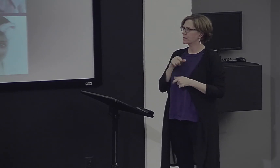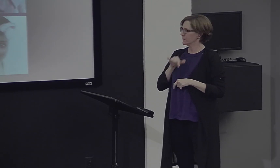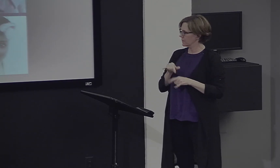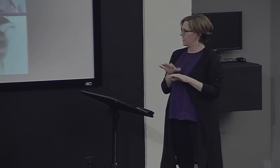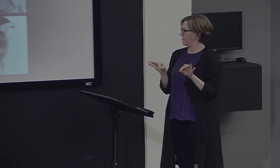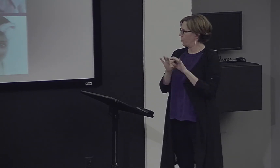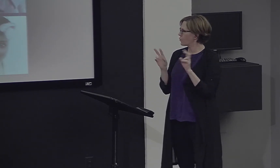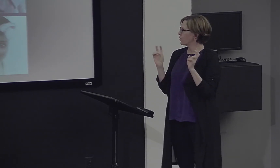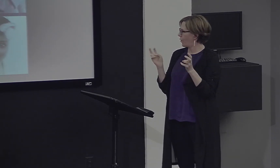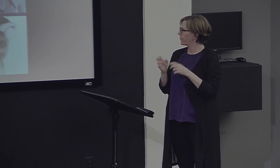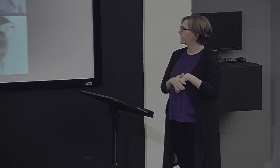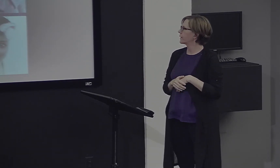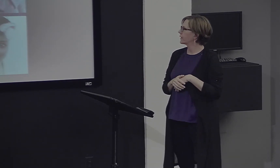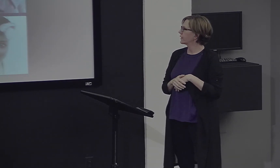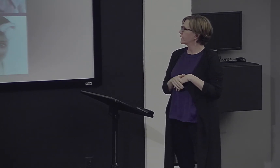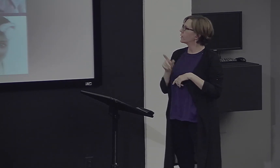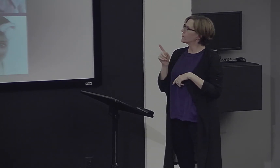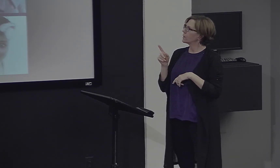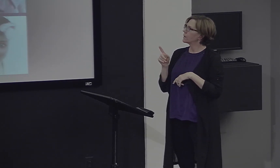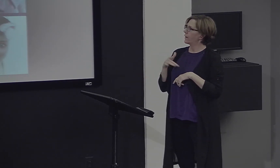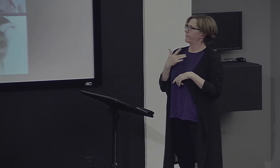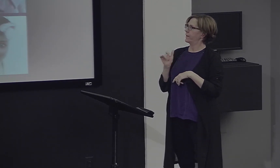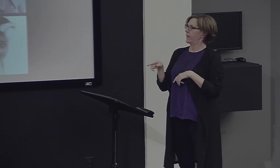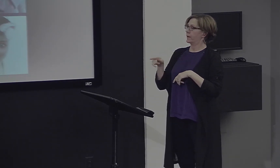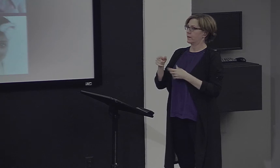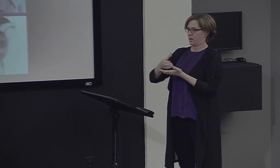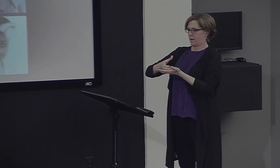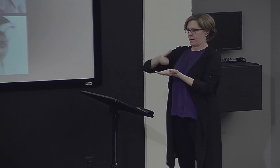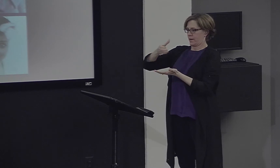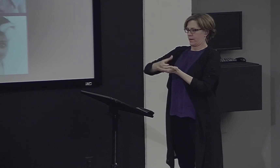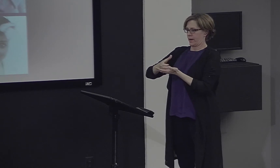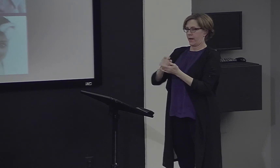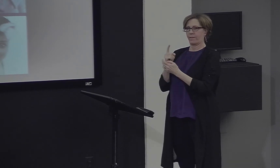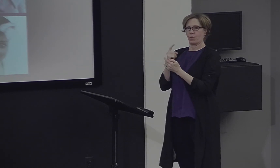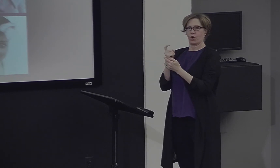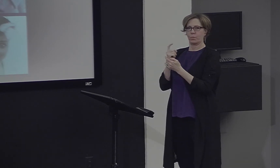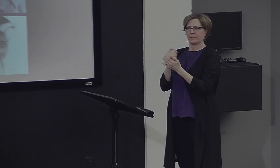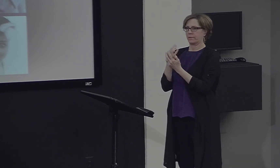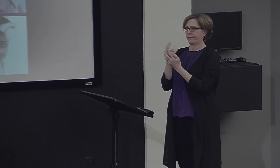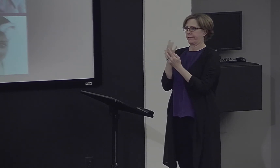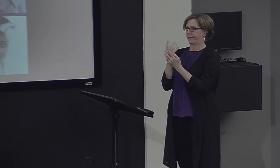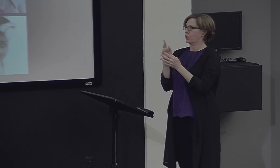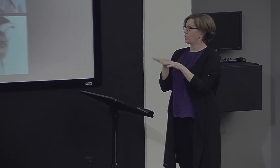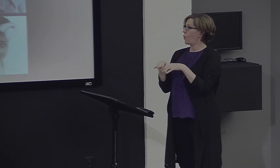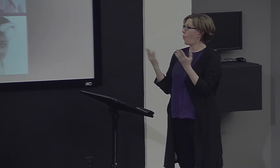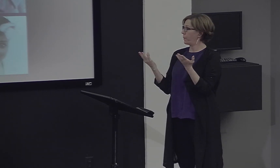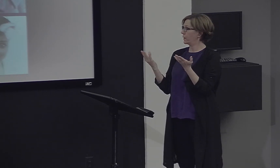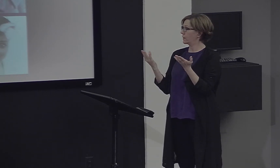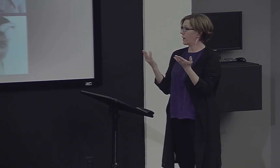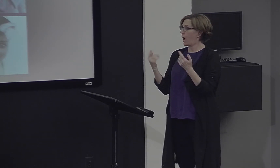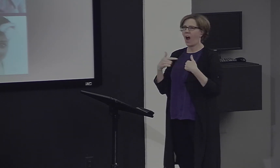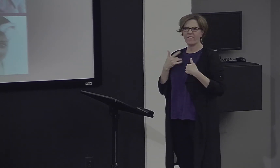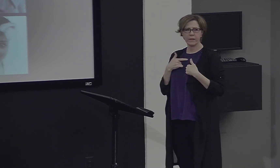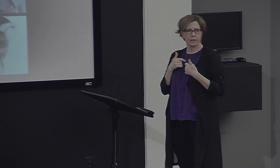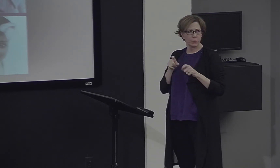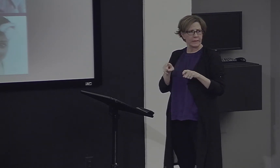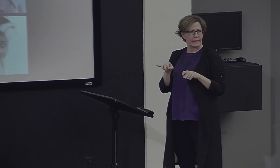right. There are many people here because this is such an important topic. I feel like this is a can of worms that you've